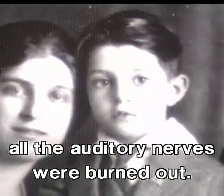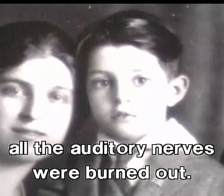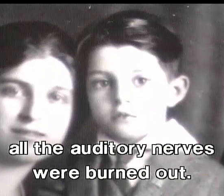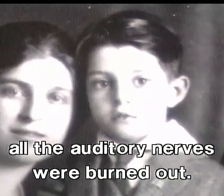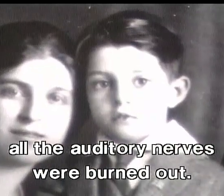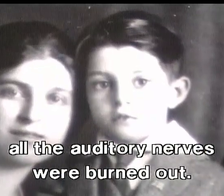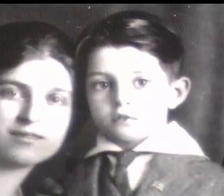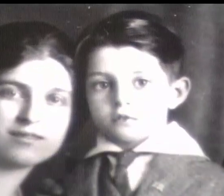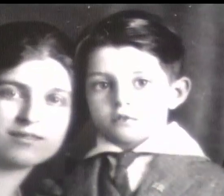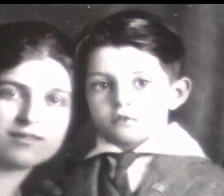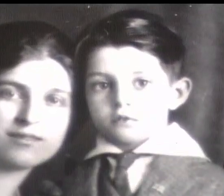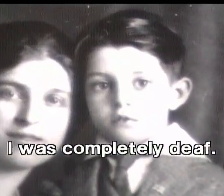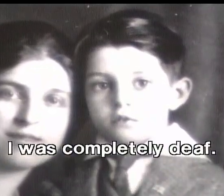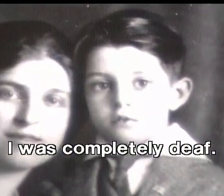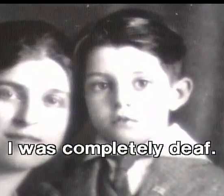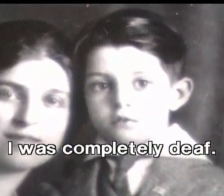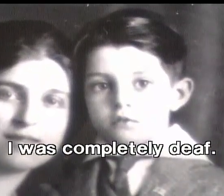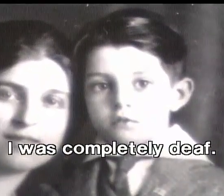burned out, completely deaf.